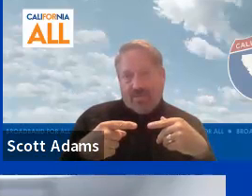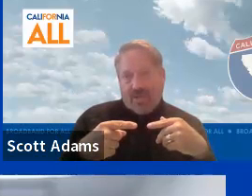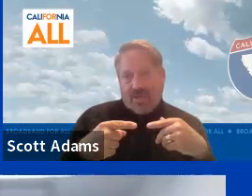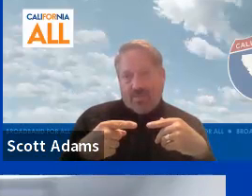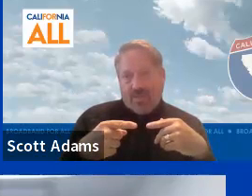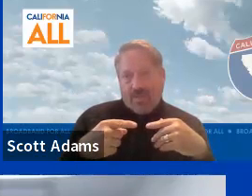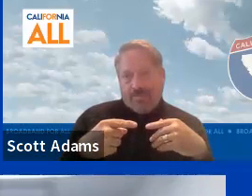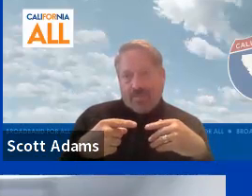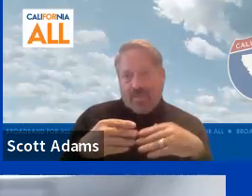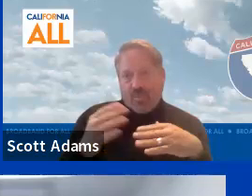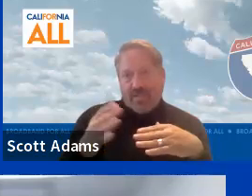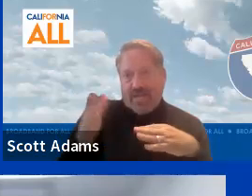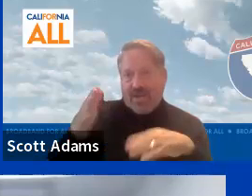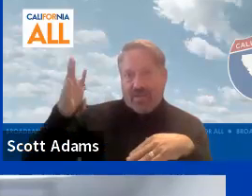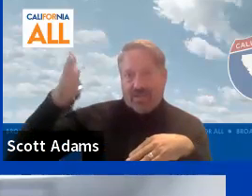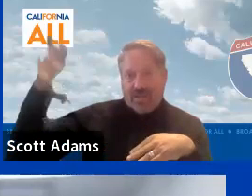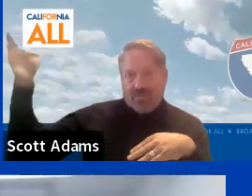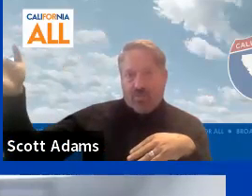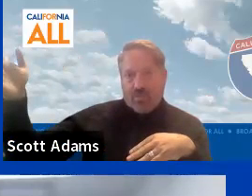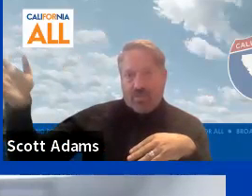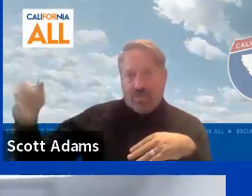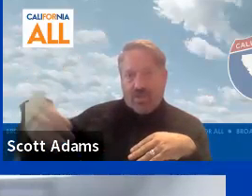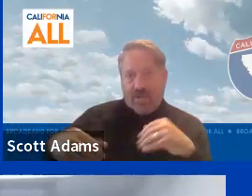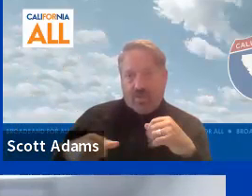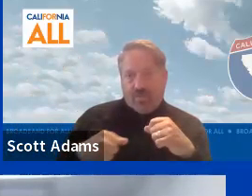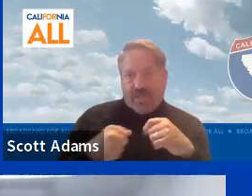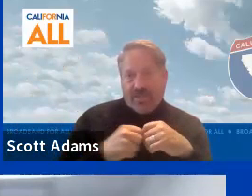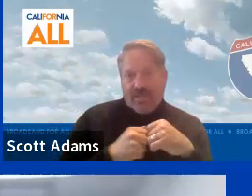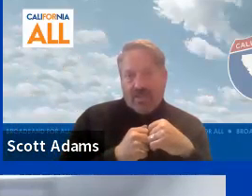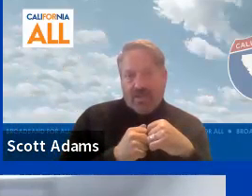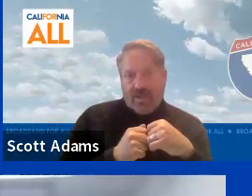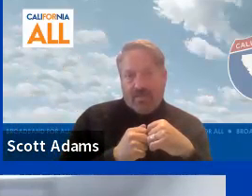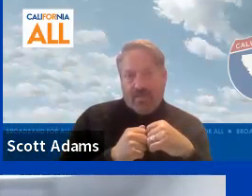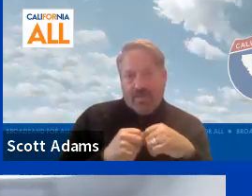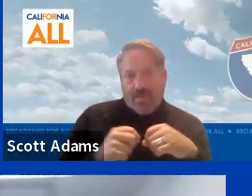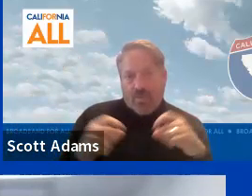data and put that out, and that's going to inform the digital equity plan.